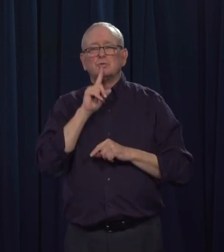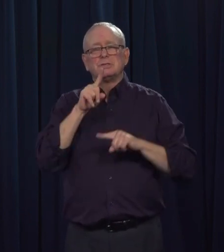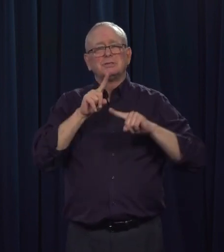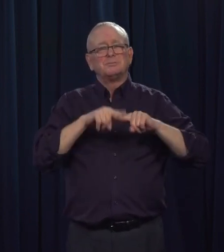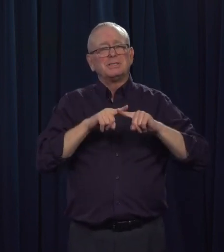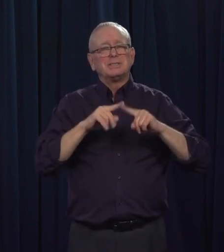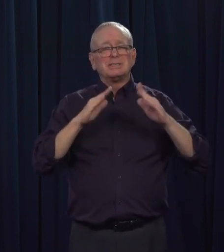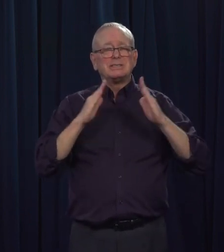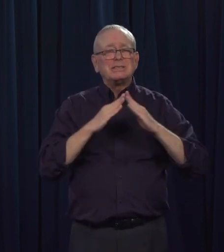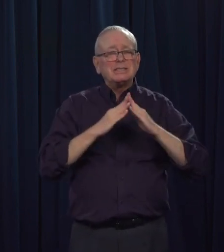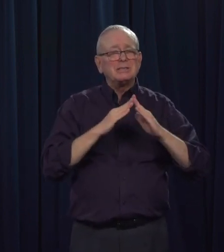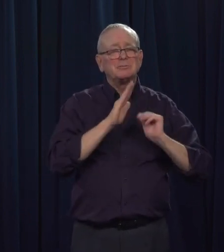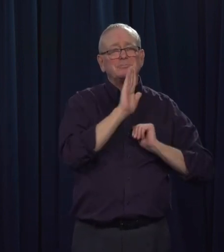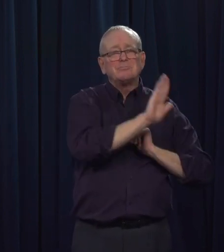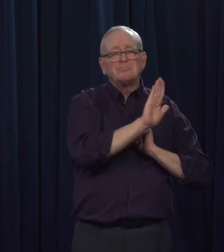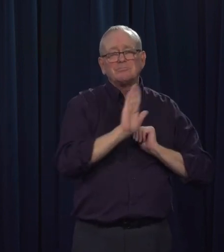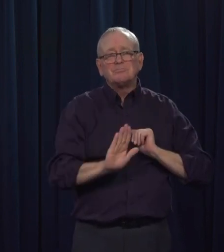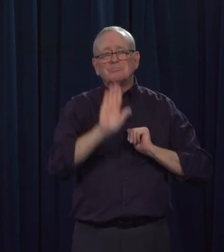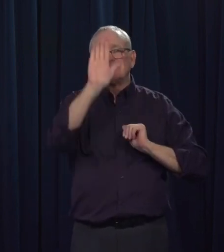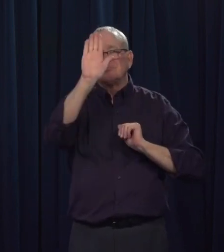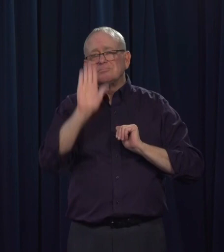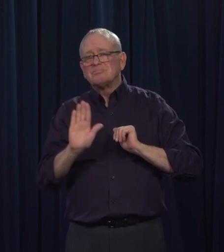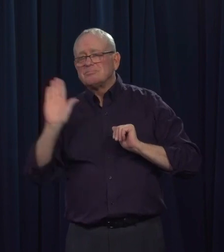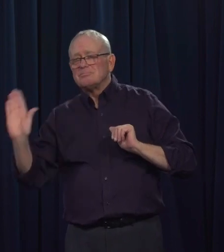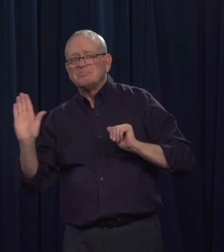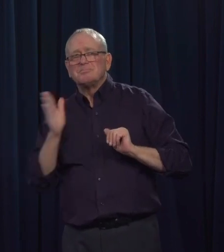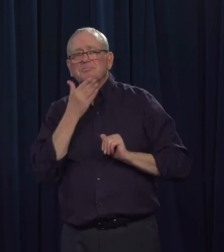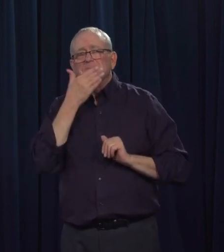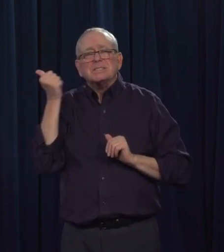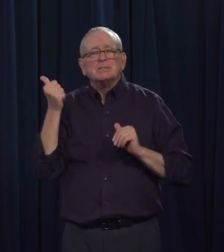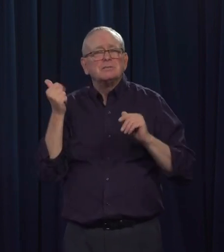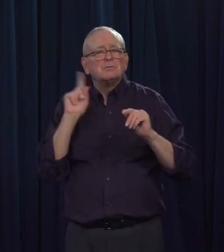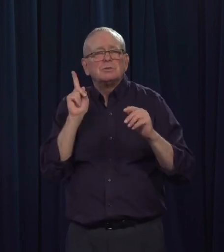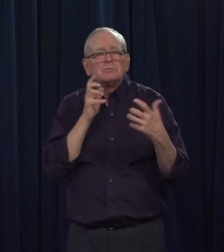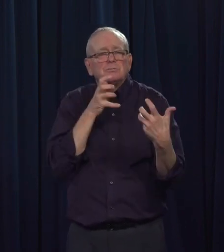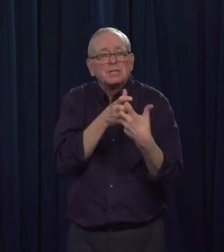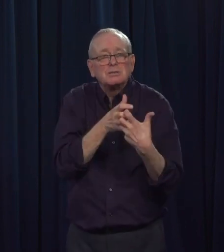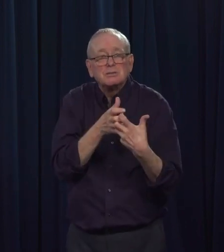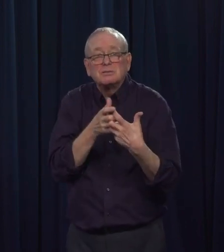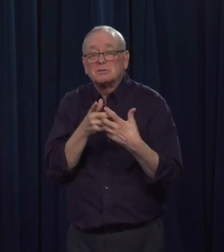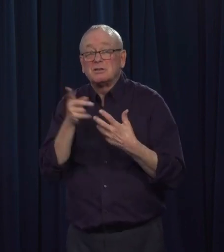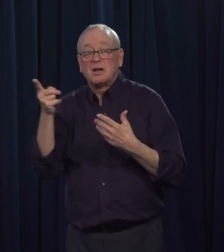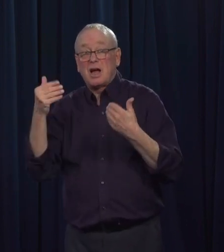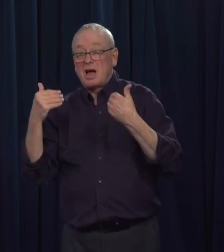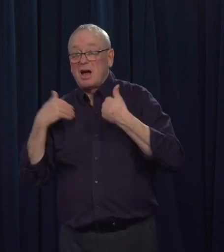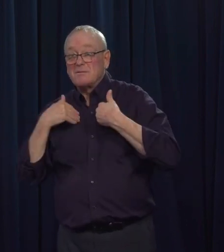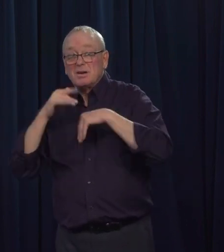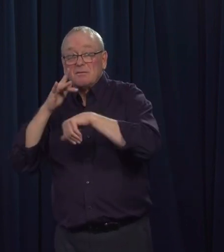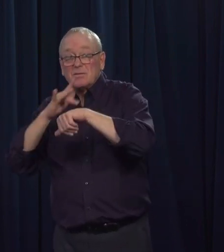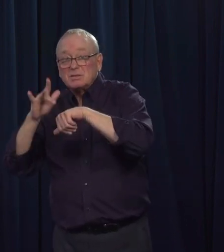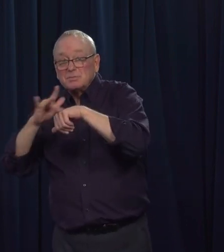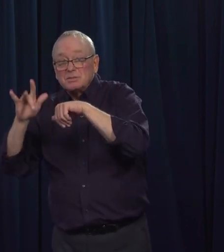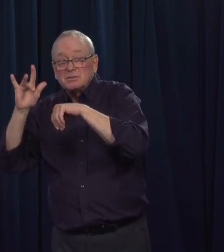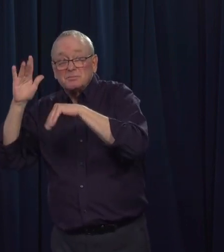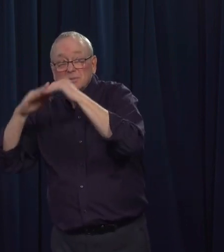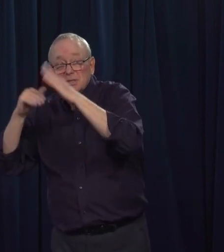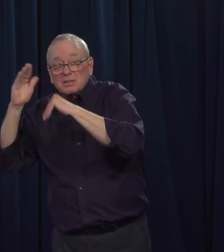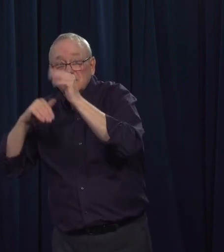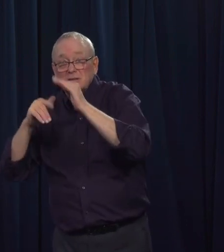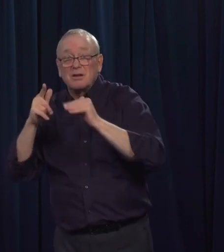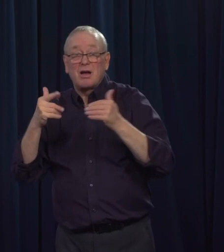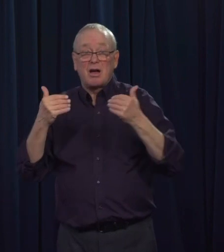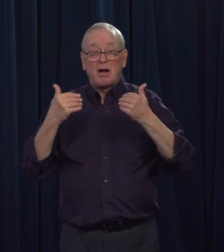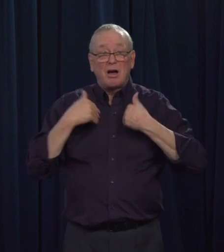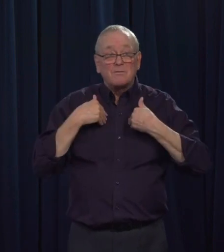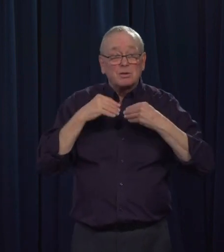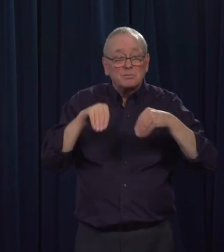to their context, what they have available to them, where they can provide services. And so certainly